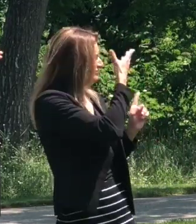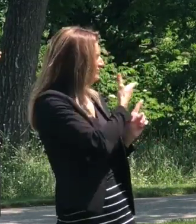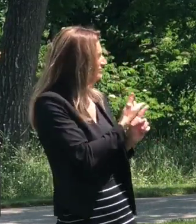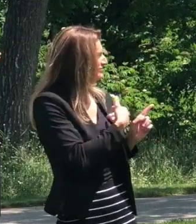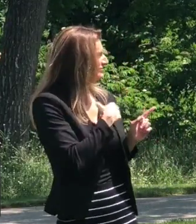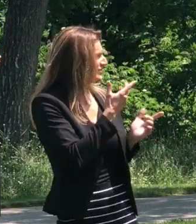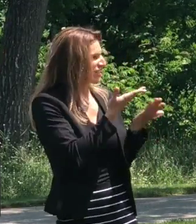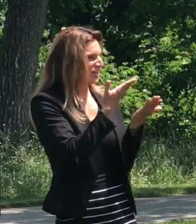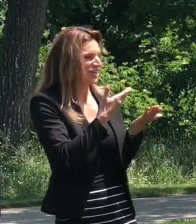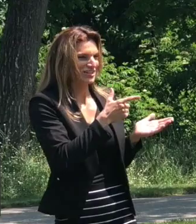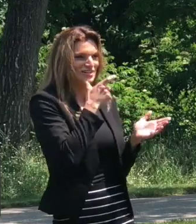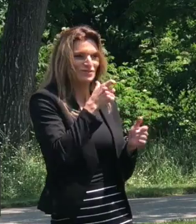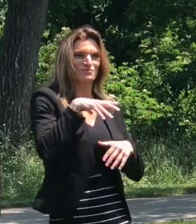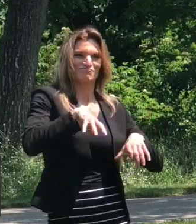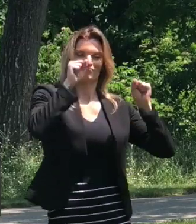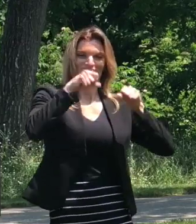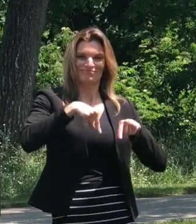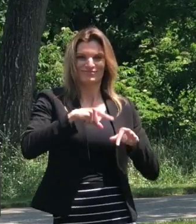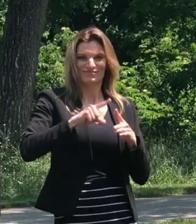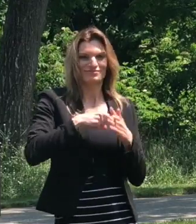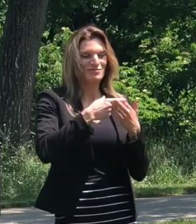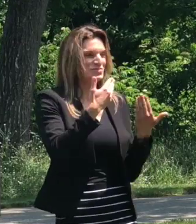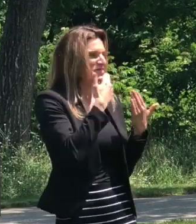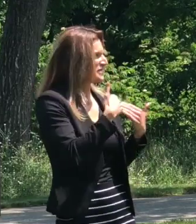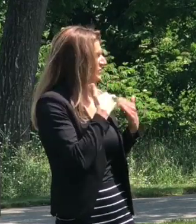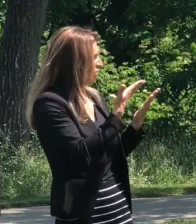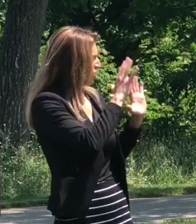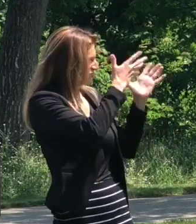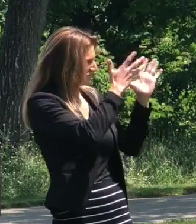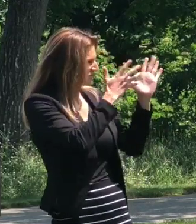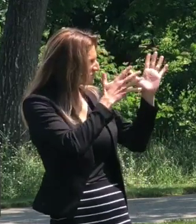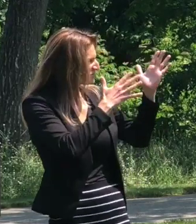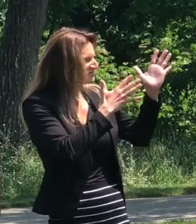Idema, who's joined us here today. We're glad to have her.